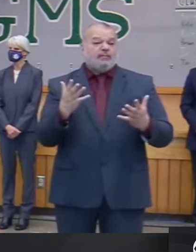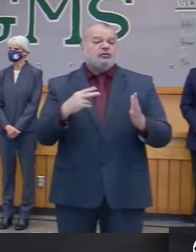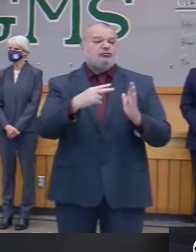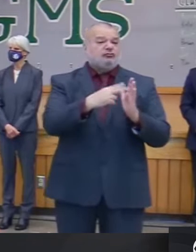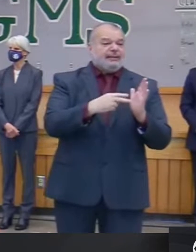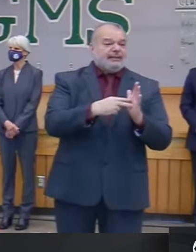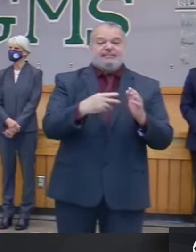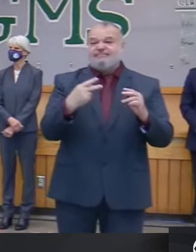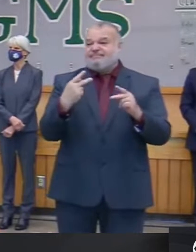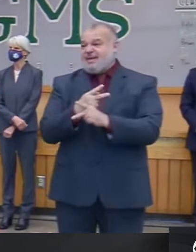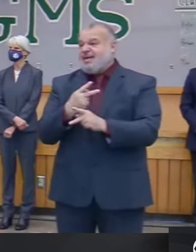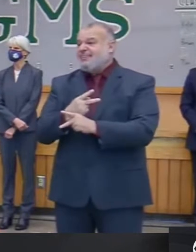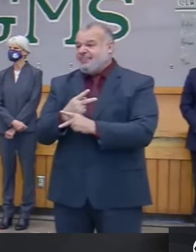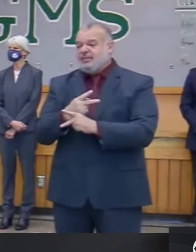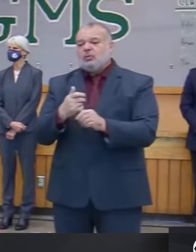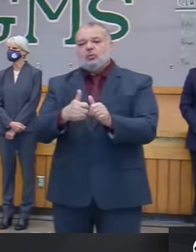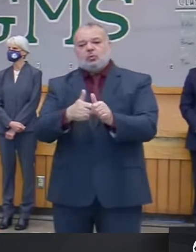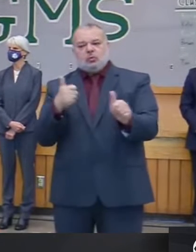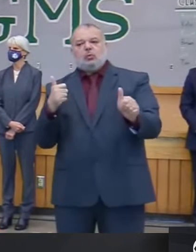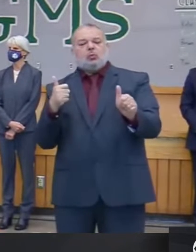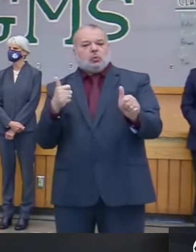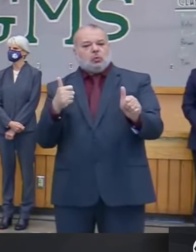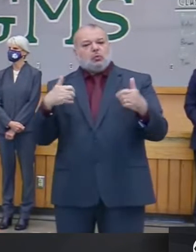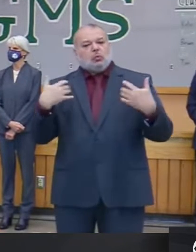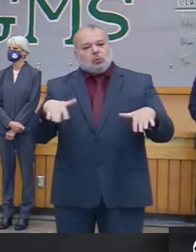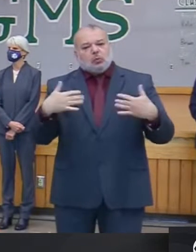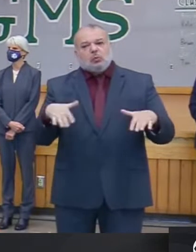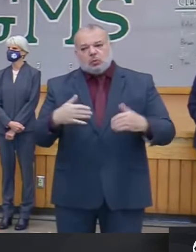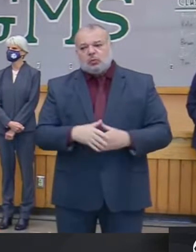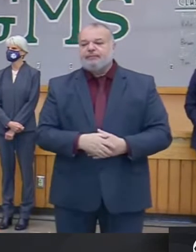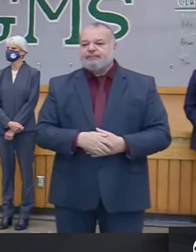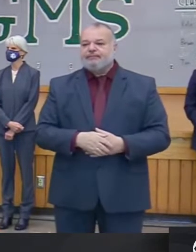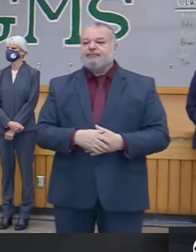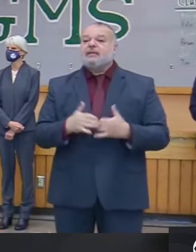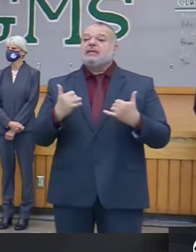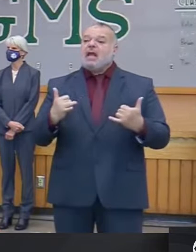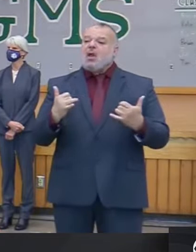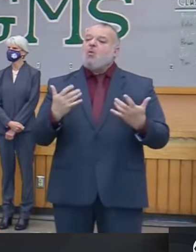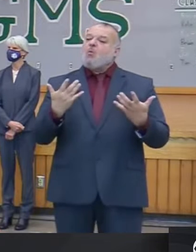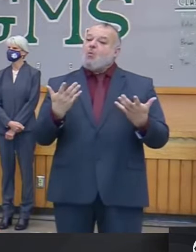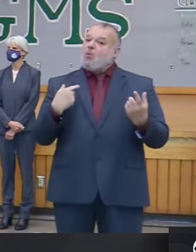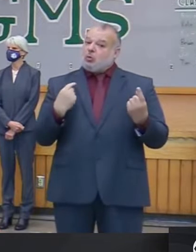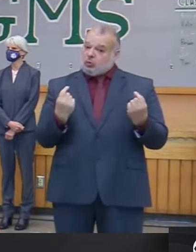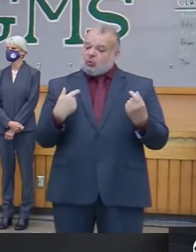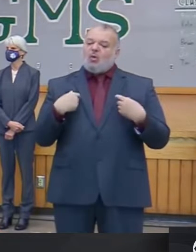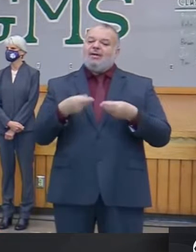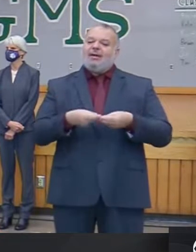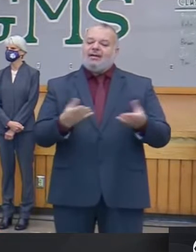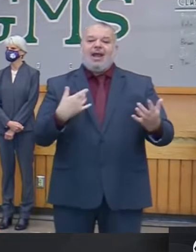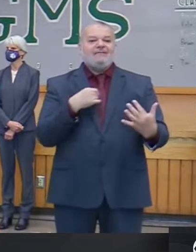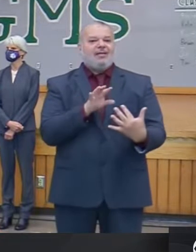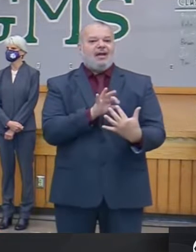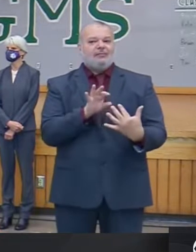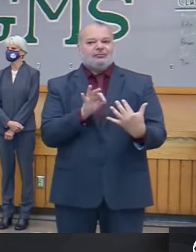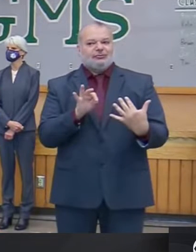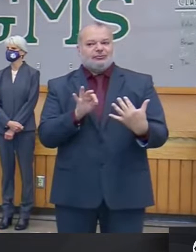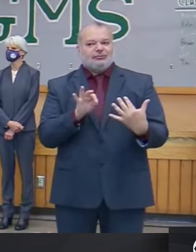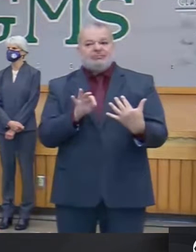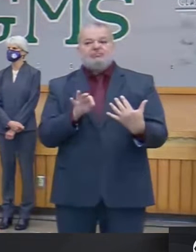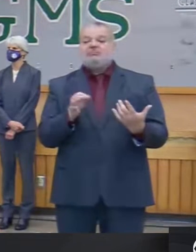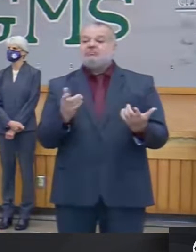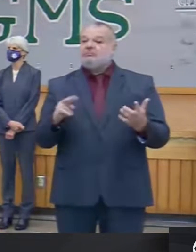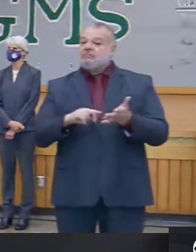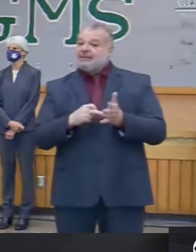announcing a full menu of options for schools to choose from to provide enhanced and expanded summer learning opportunities